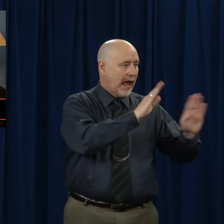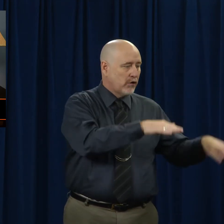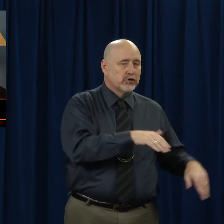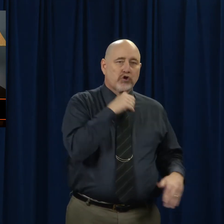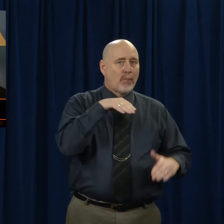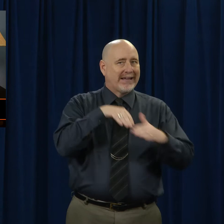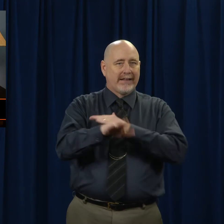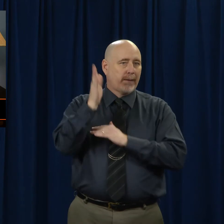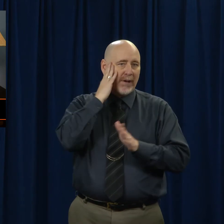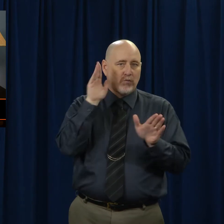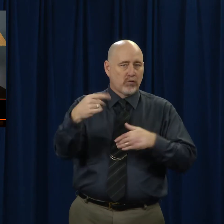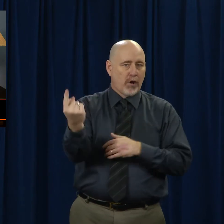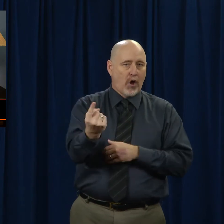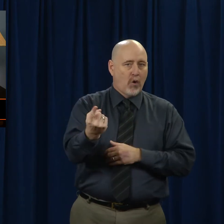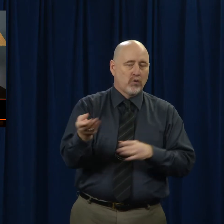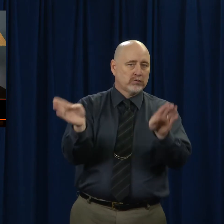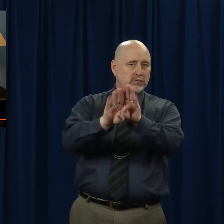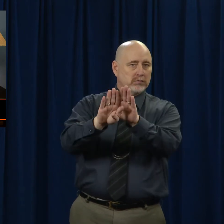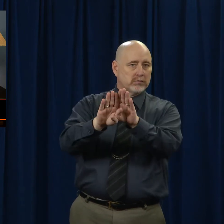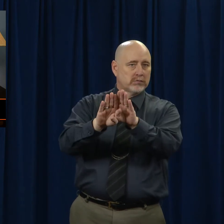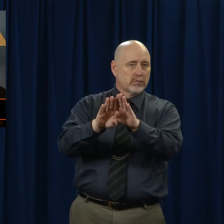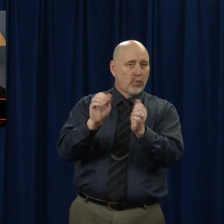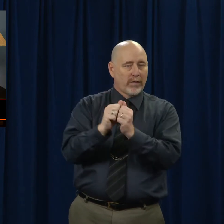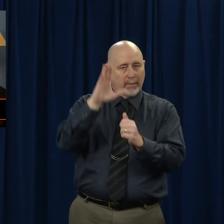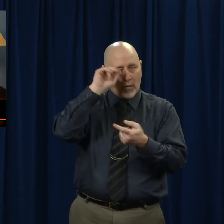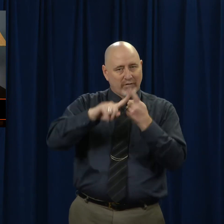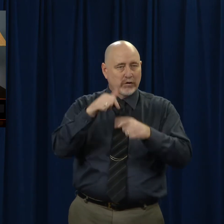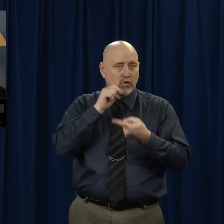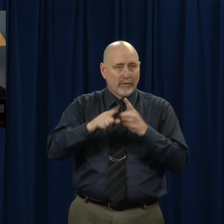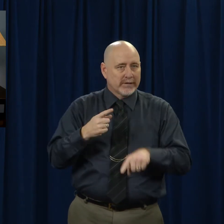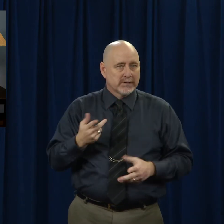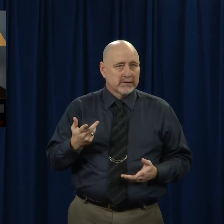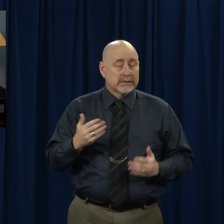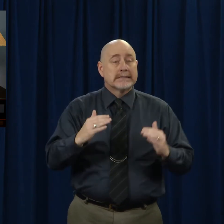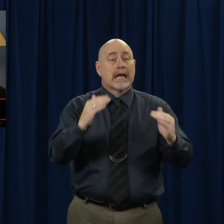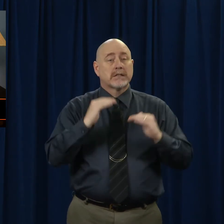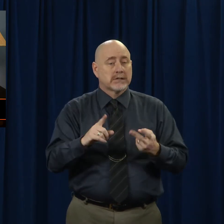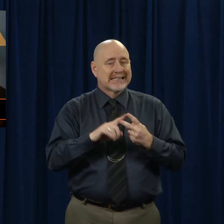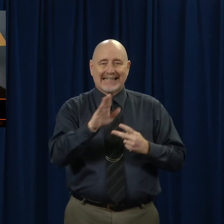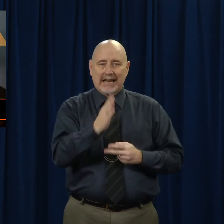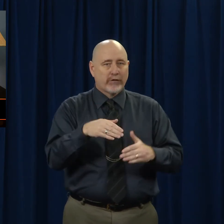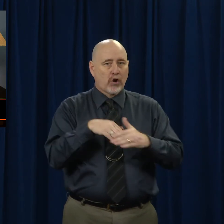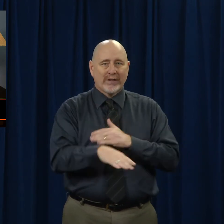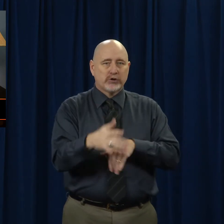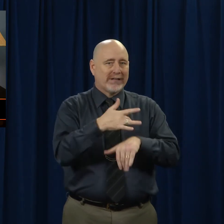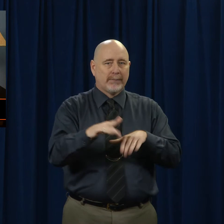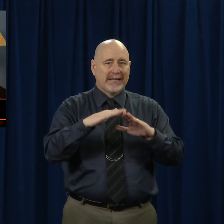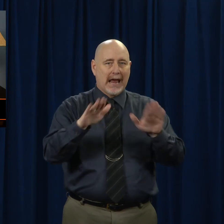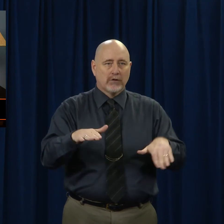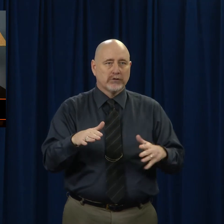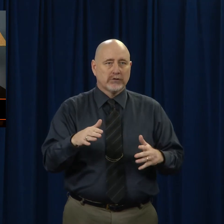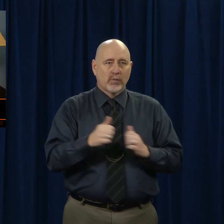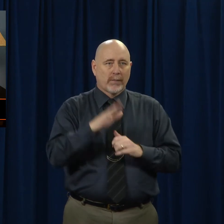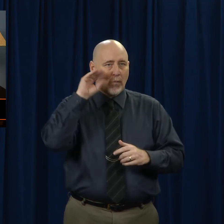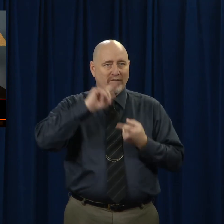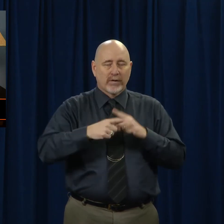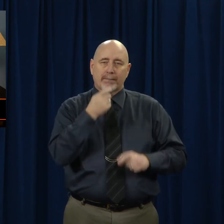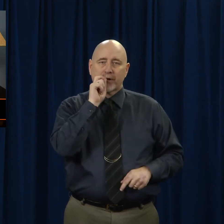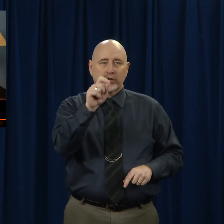You don't need to be in that bedroom with the door closed with your boyfriend or girlfriend. Next, never go into an empty house with your